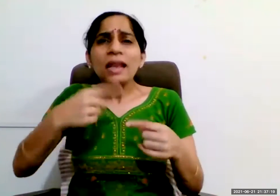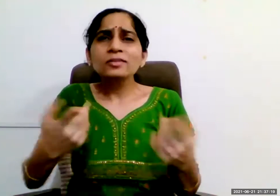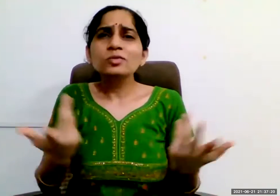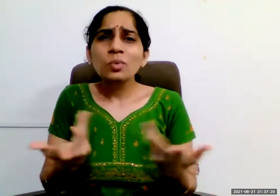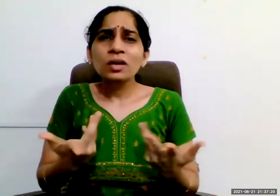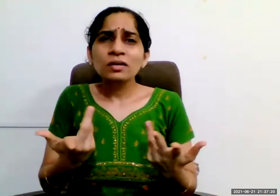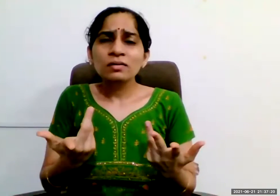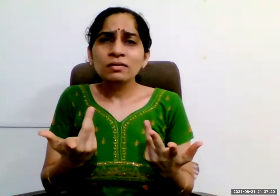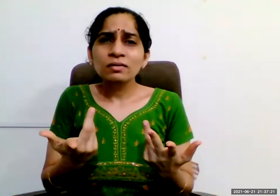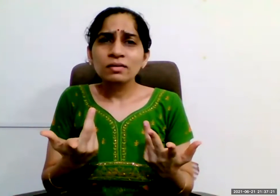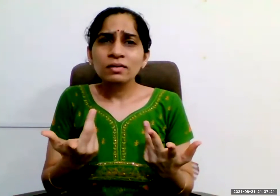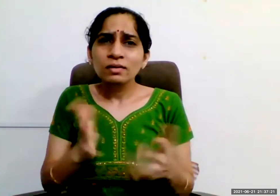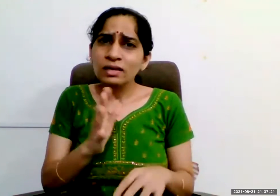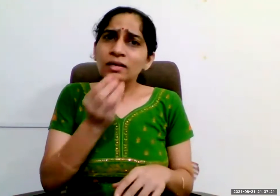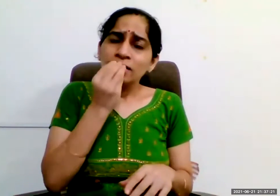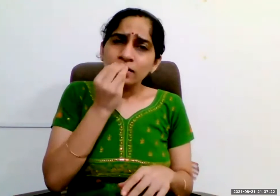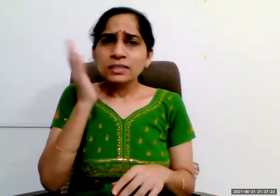more valuable than eating and sleeping?